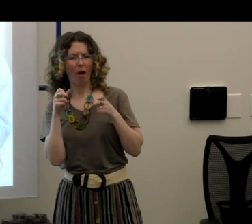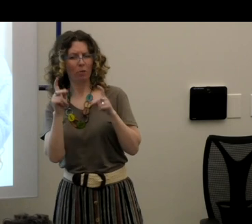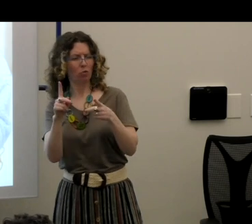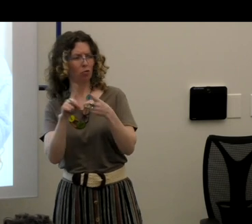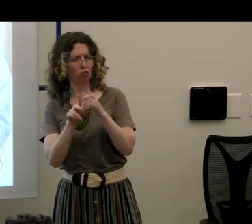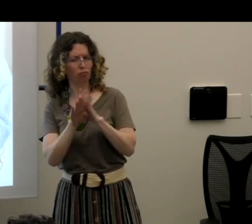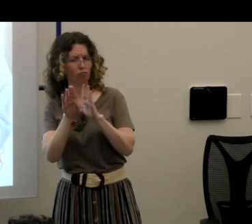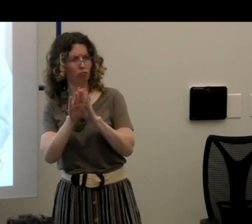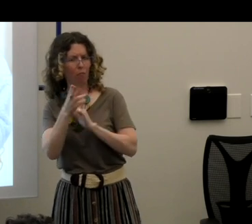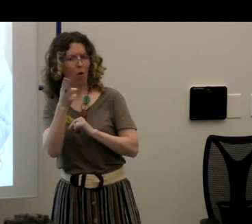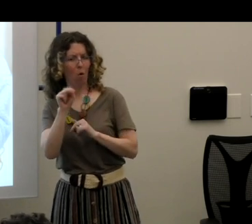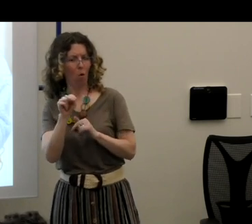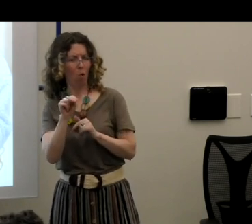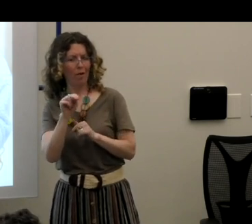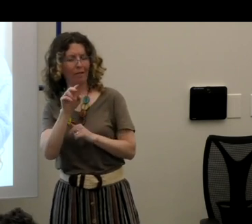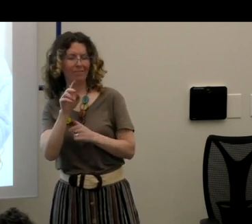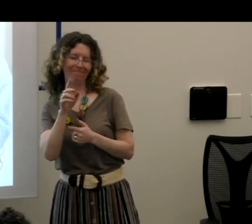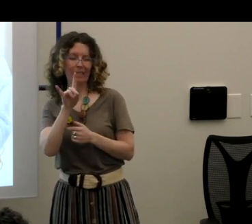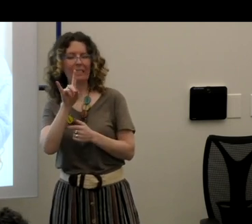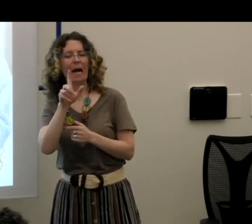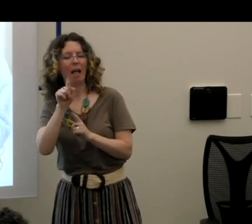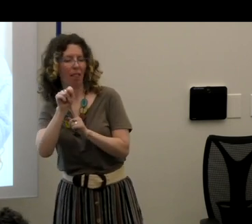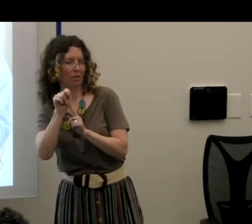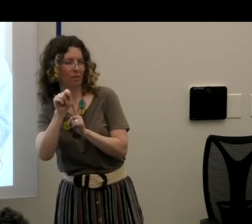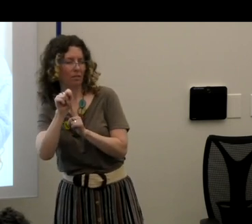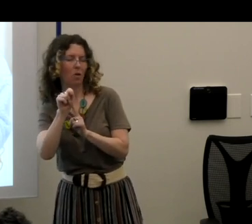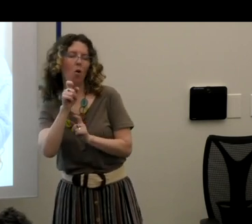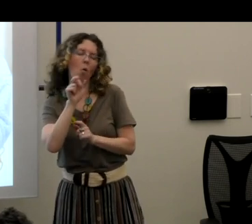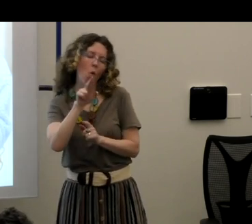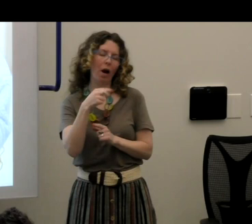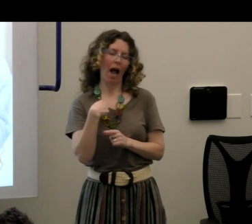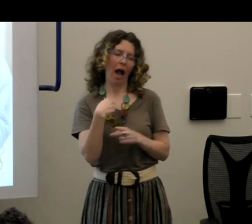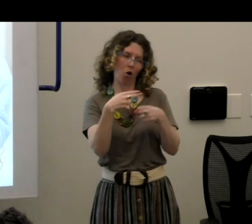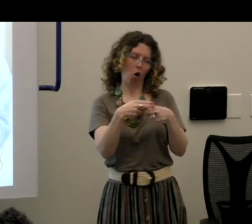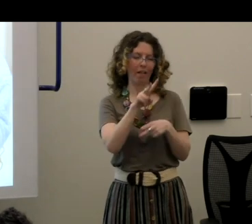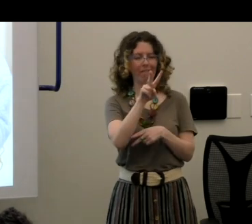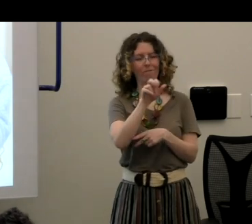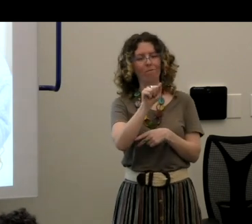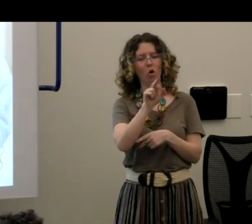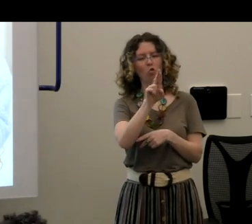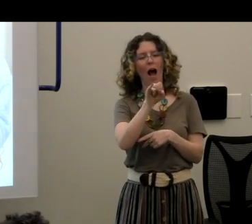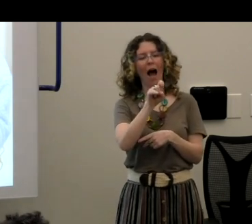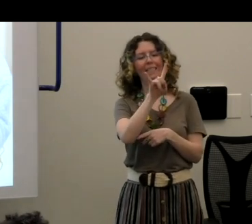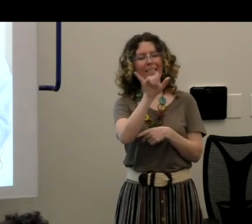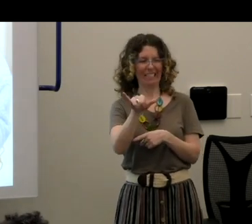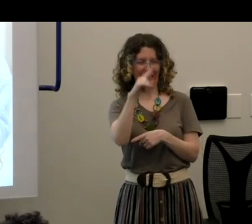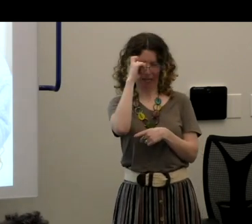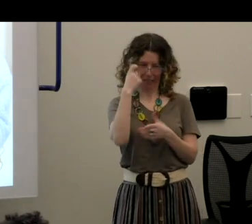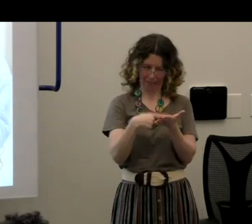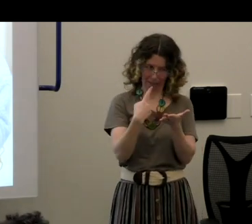Black teachers, and they had the opportunity to develop their own dialect, if you will, or they had their